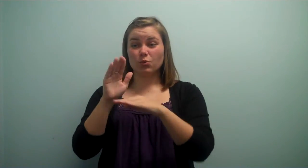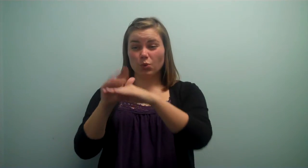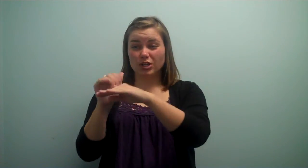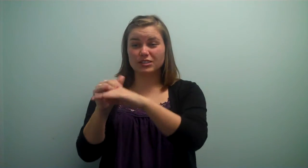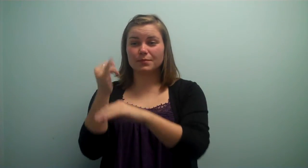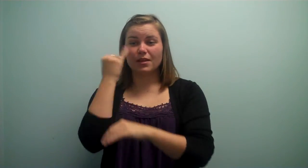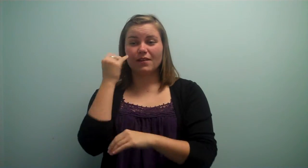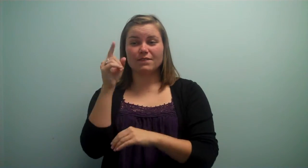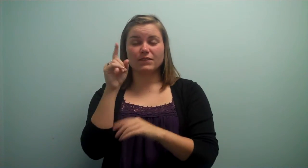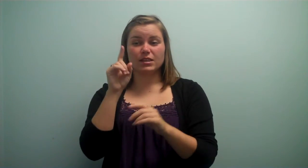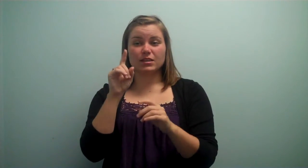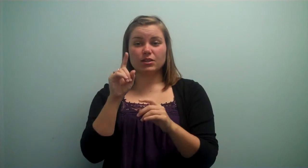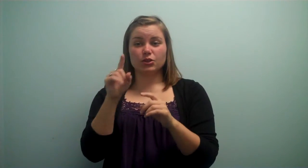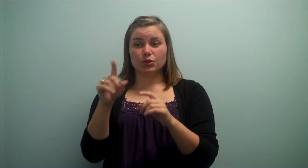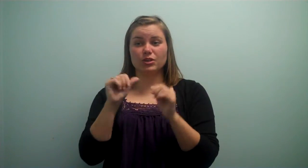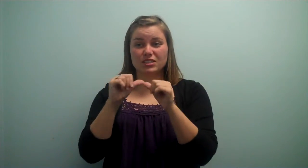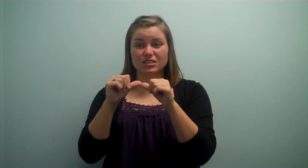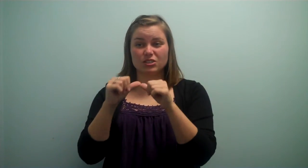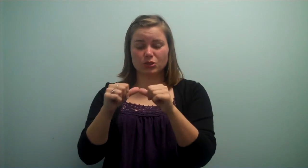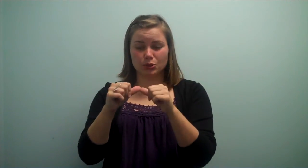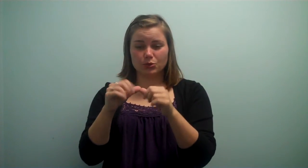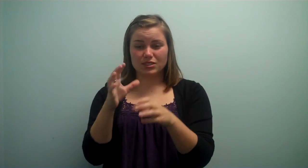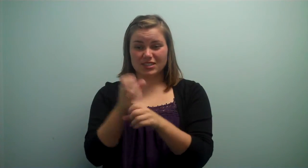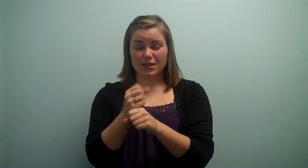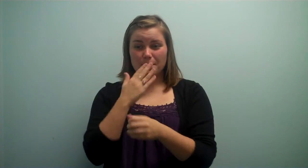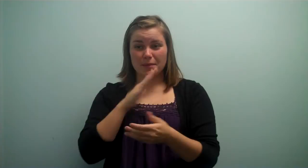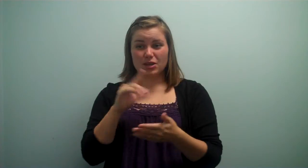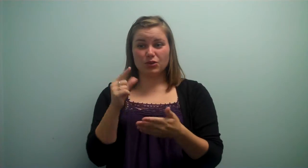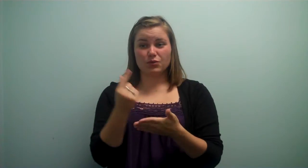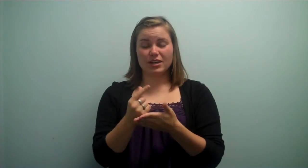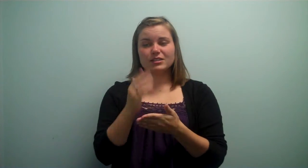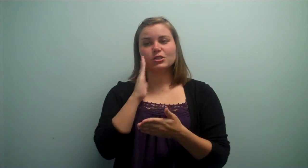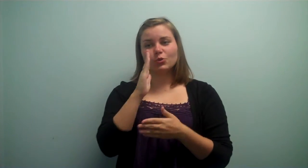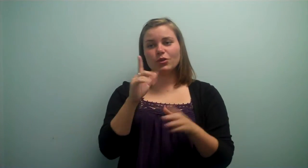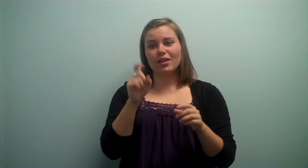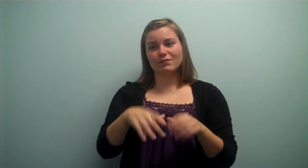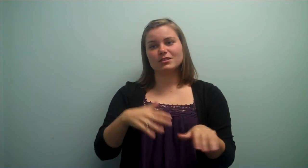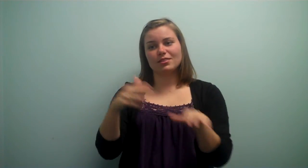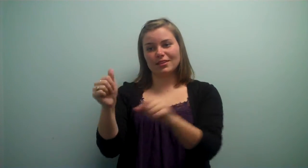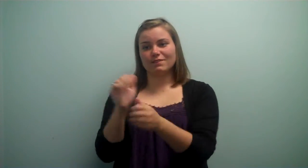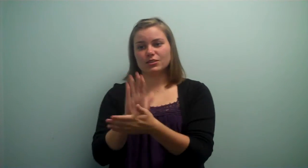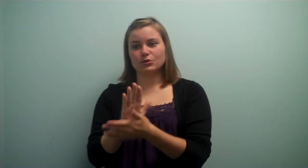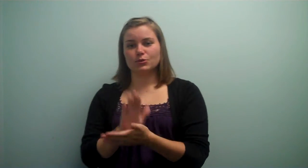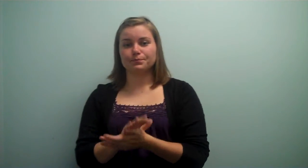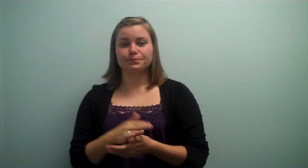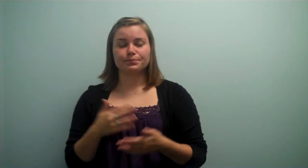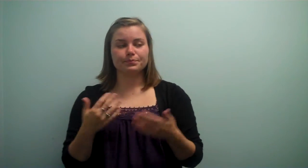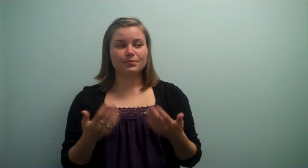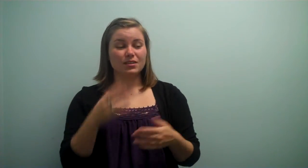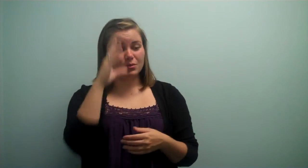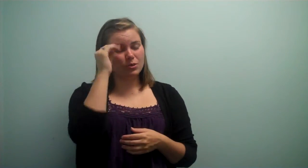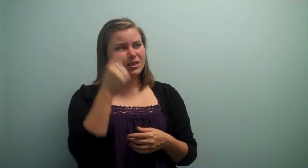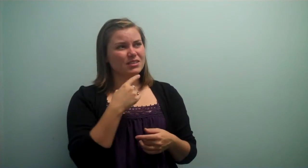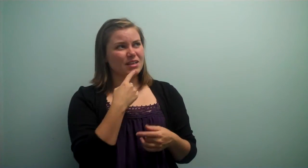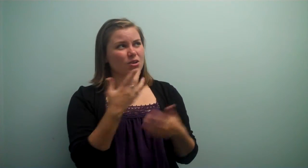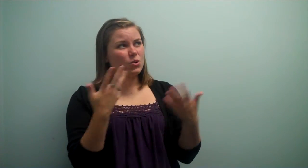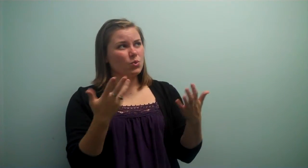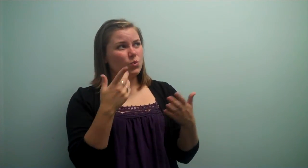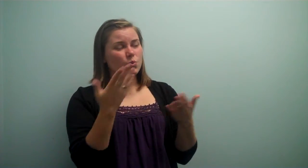level, he would be asked to leave the school. "Well, what do you expect?" replied the young man. "I only have an